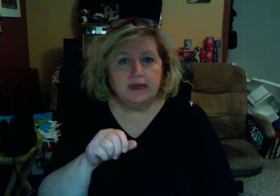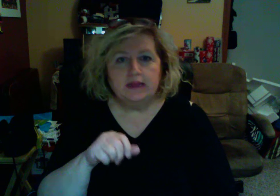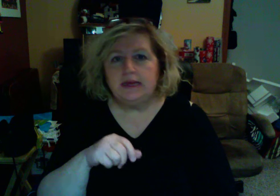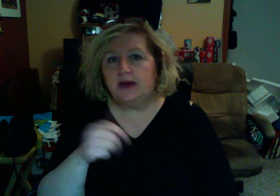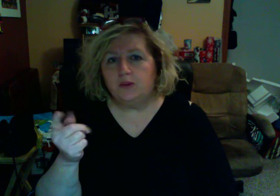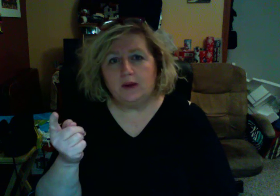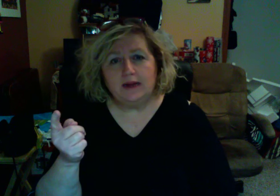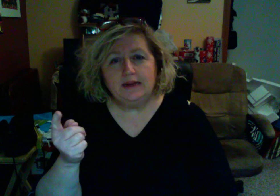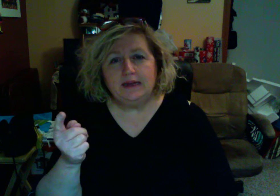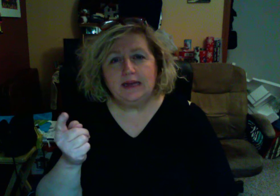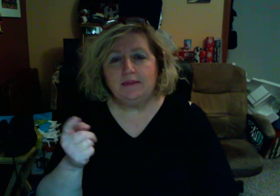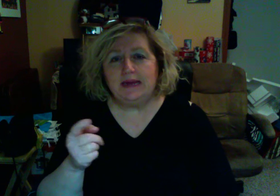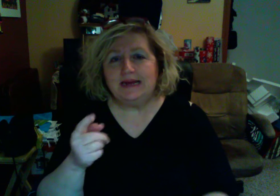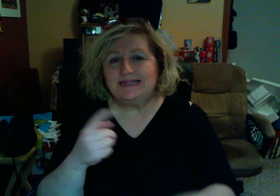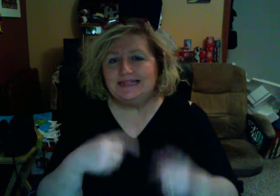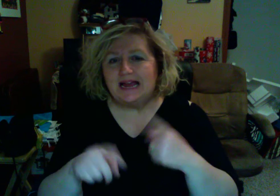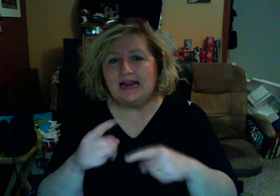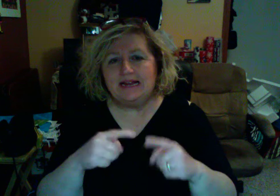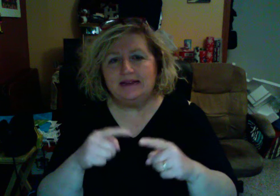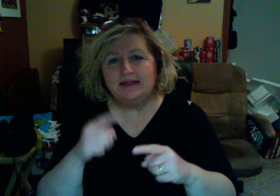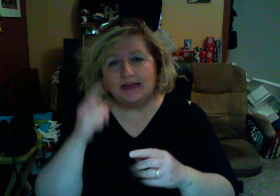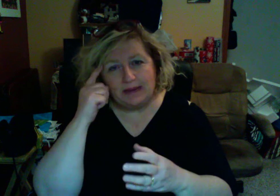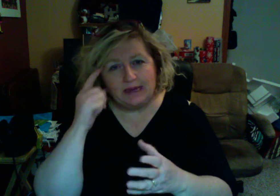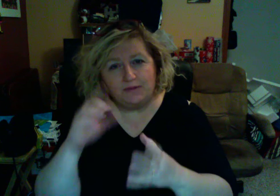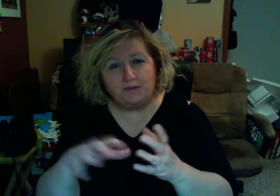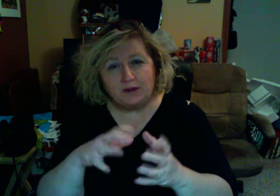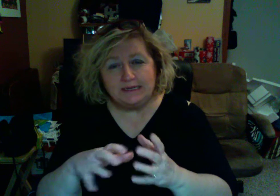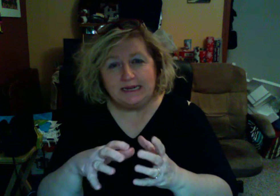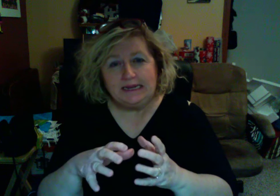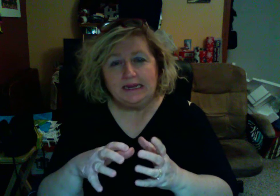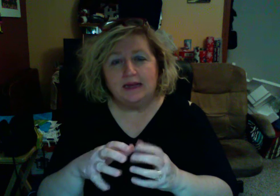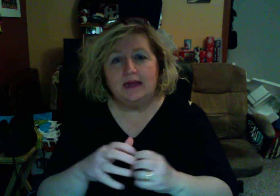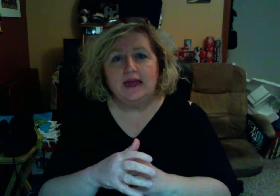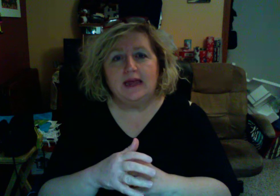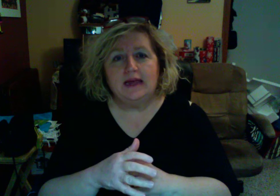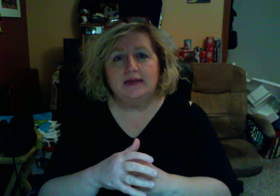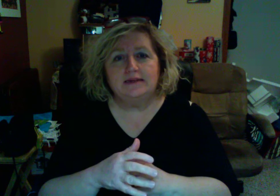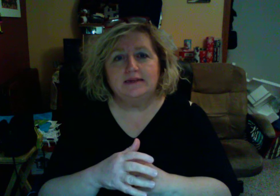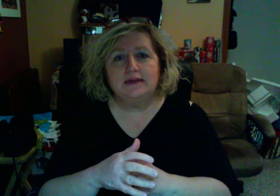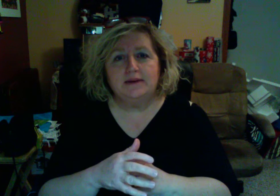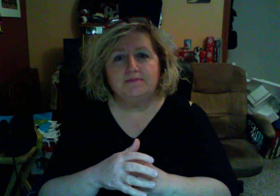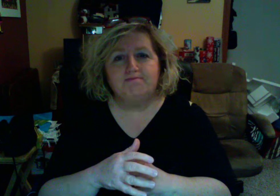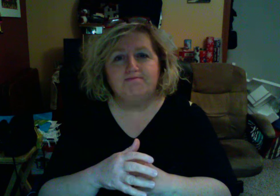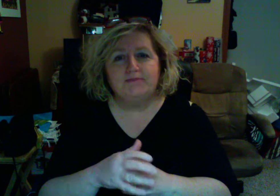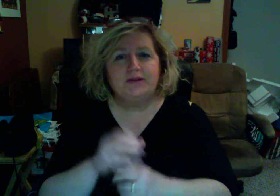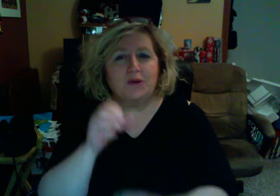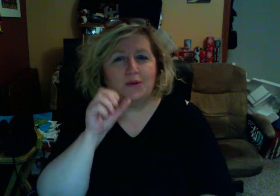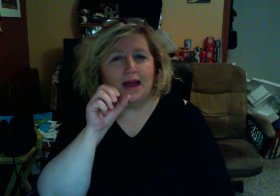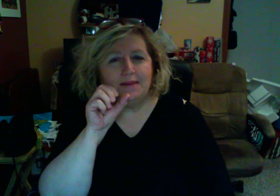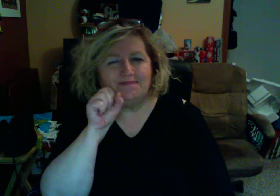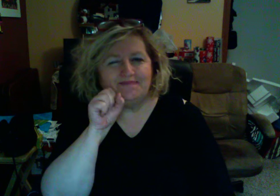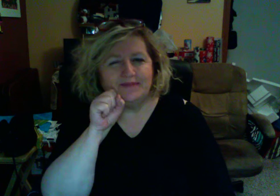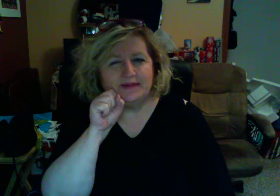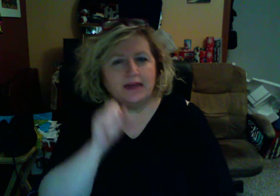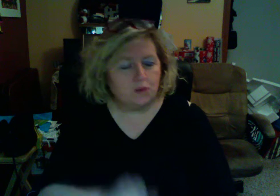The other one can be a sign that can be confusing, and so I say